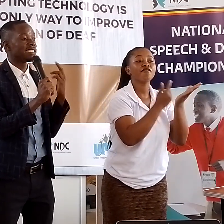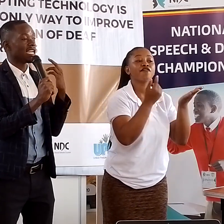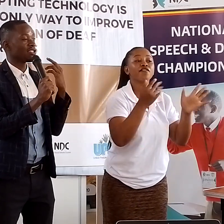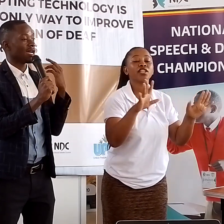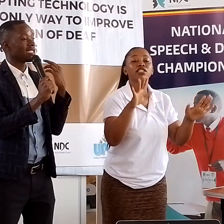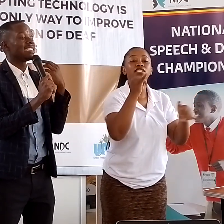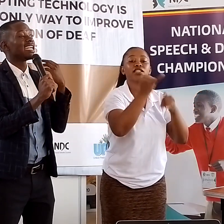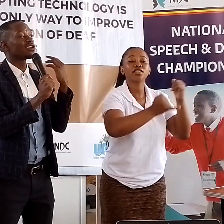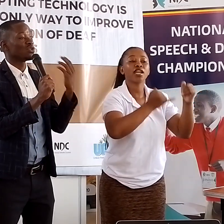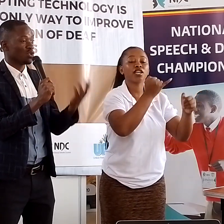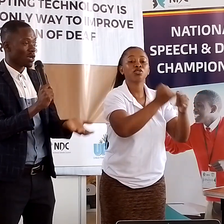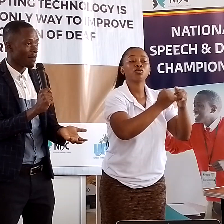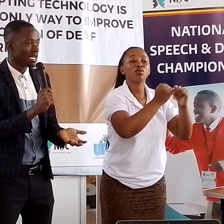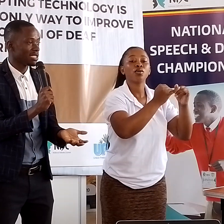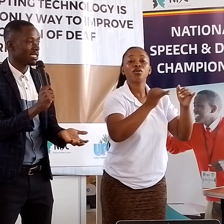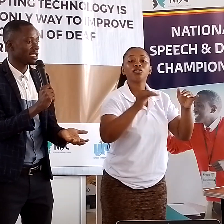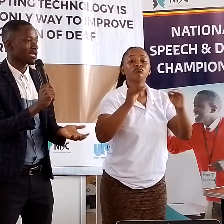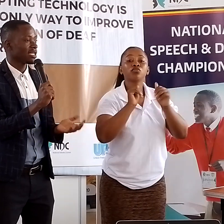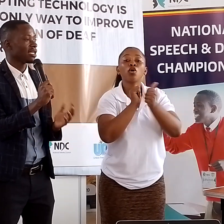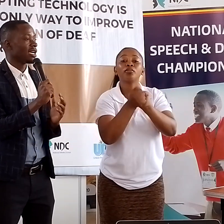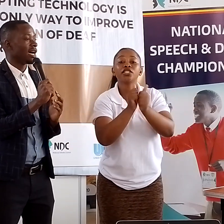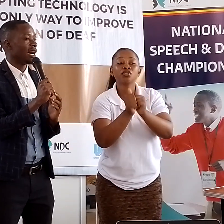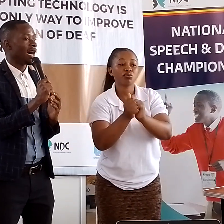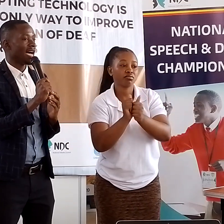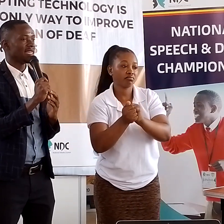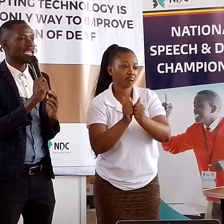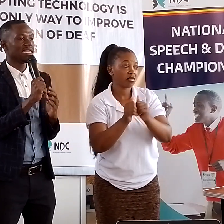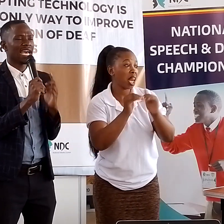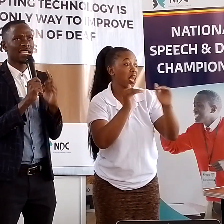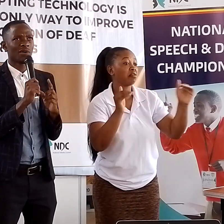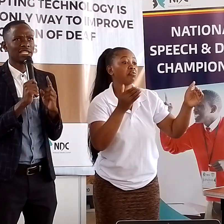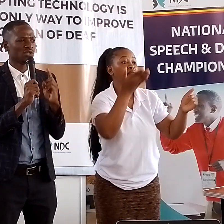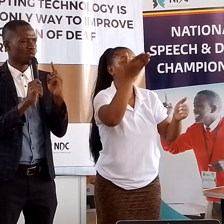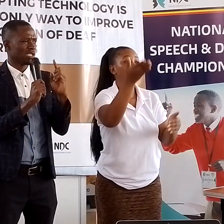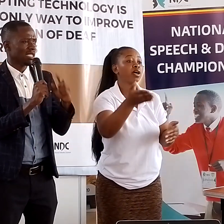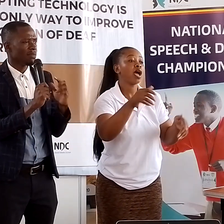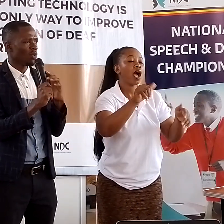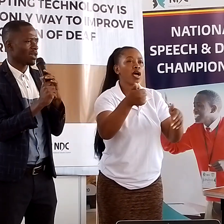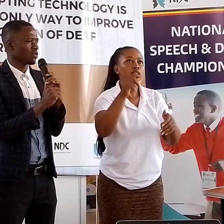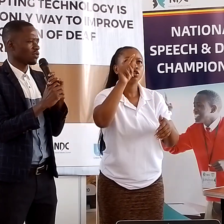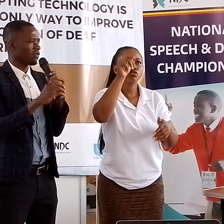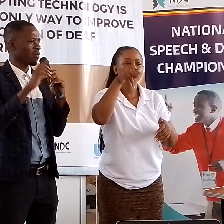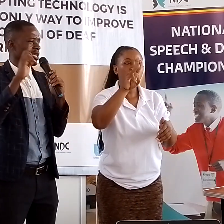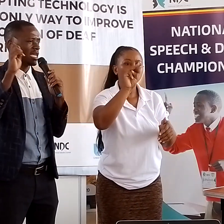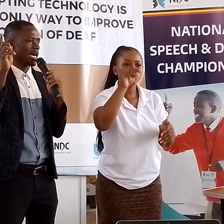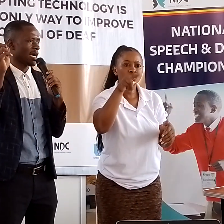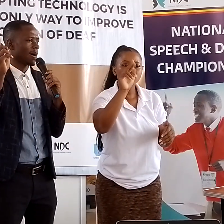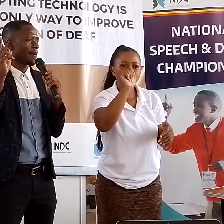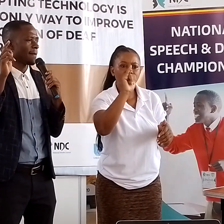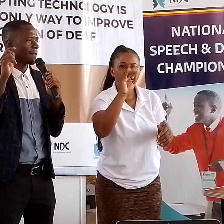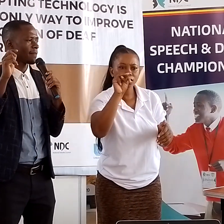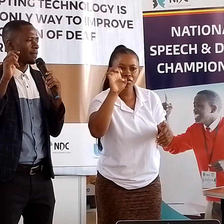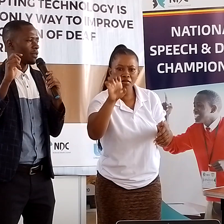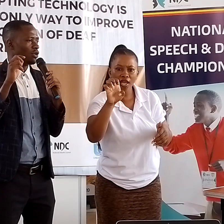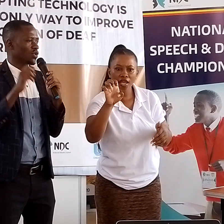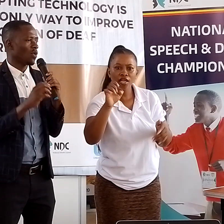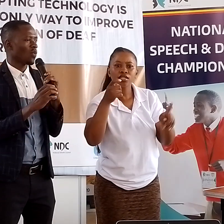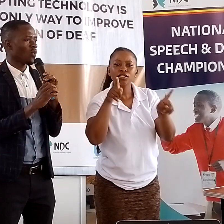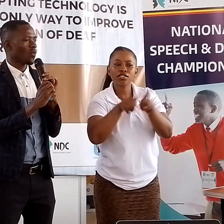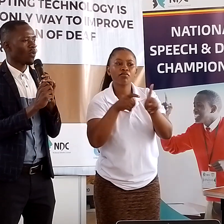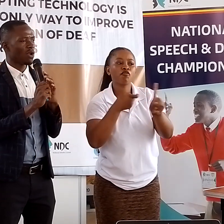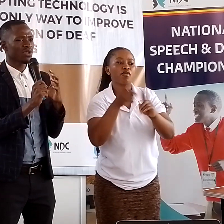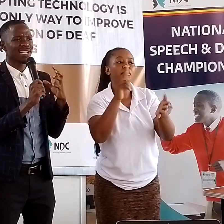at international tournaments. And then the other one is Tumisime, who was also from Iganga.